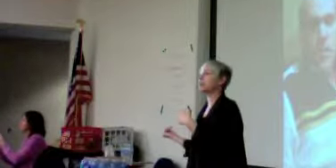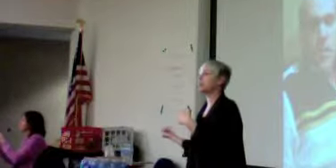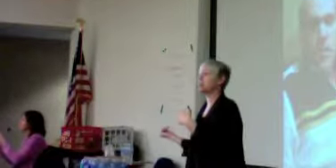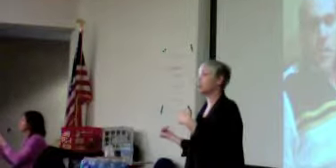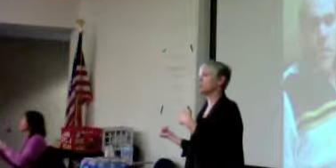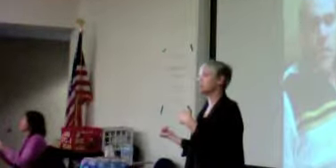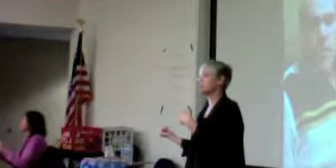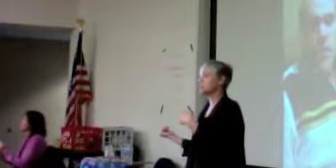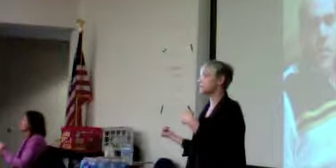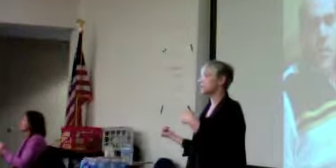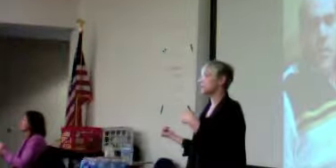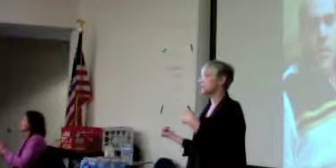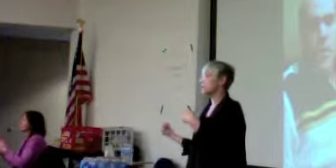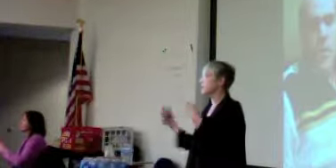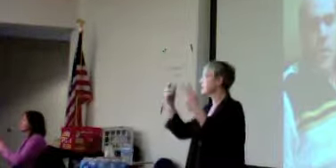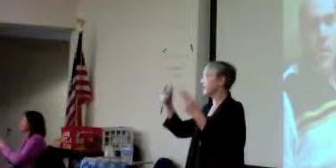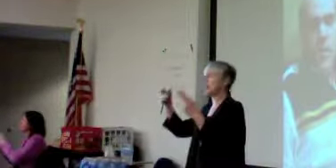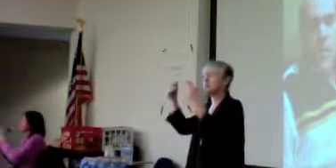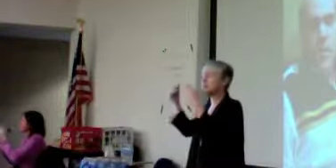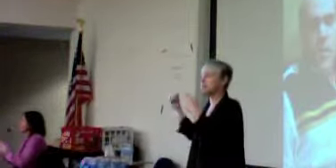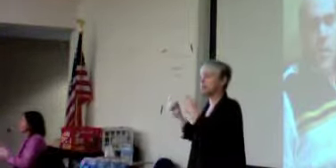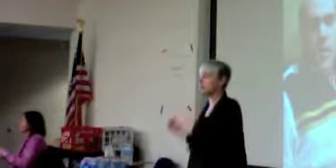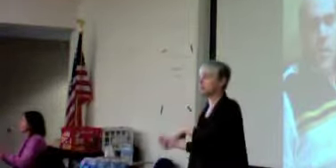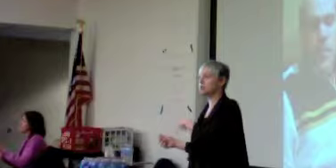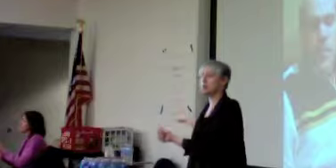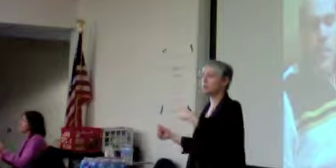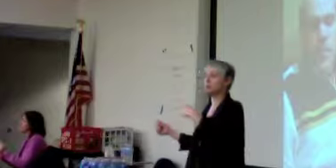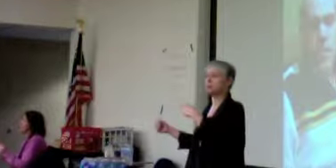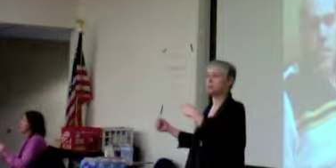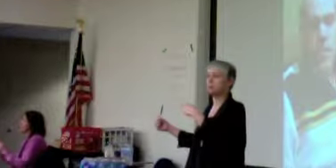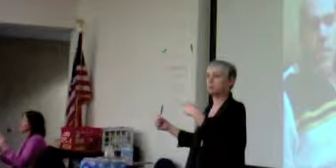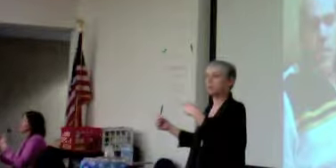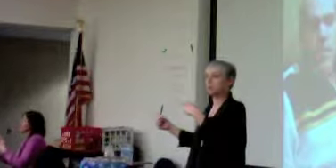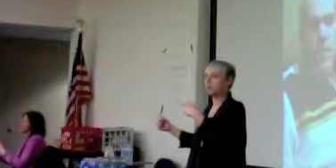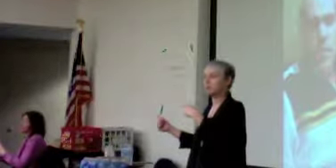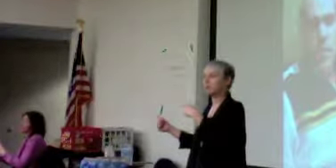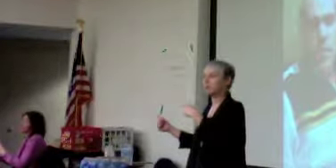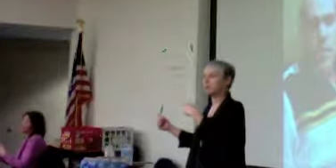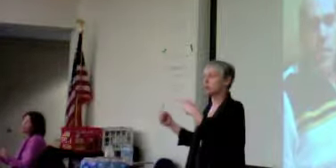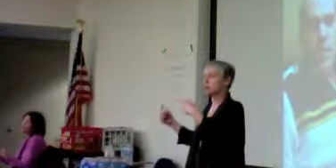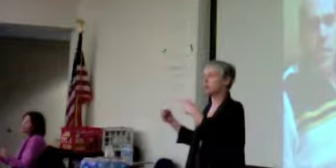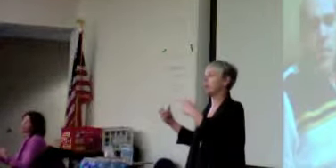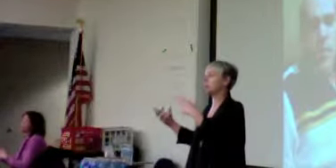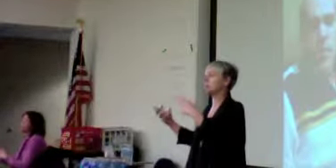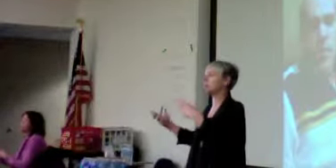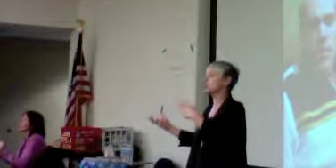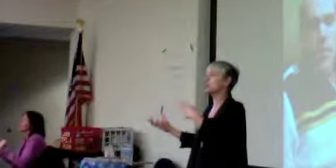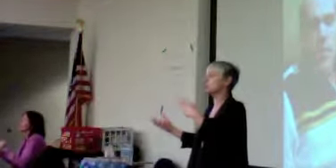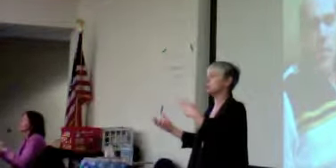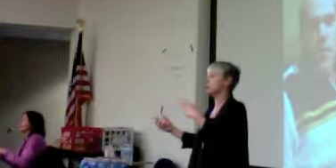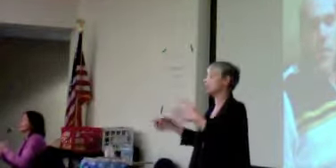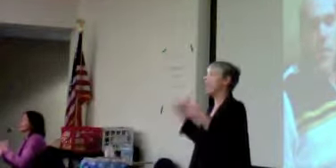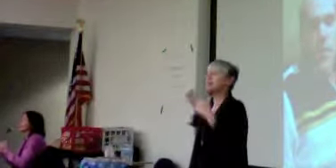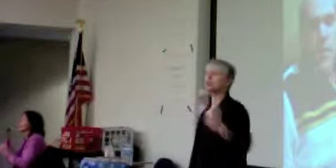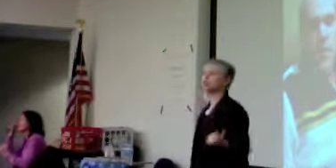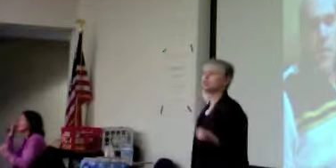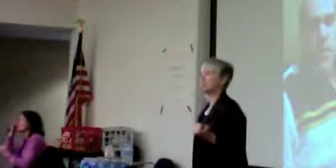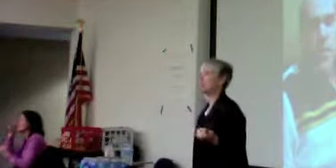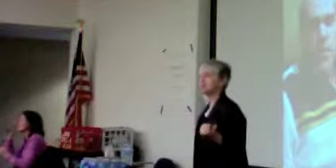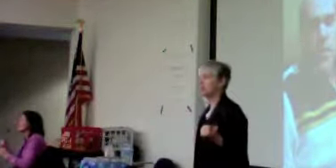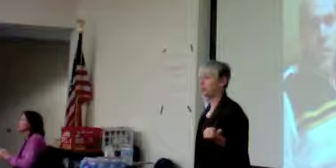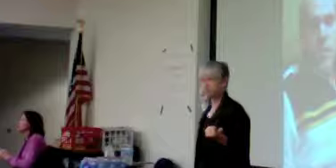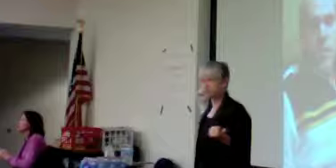the same thing I do with my graduate students. It's exactly the same thing I do with doctors and neomed that are learning to figure out how to make sense of qualitative research. I didn't